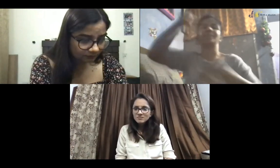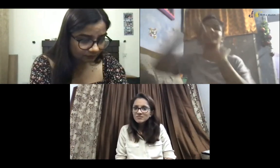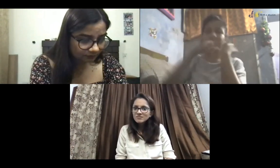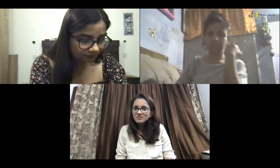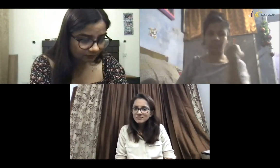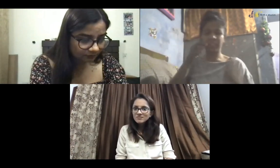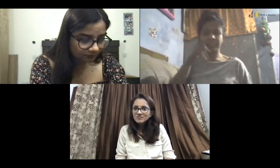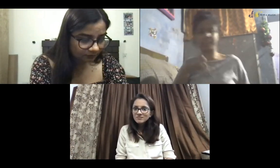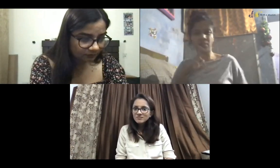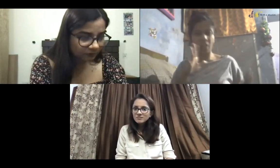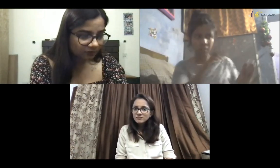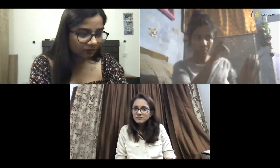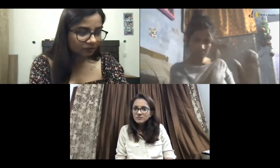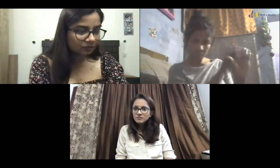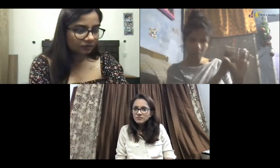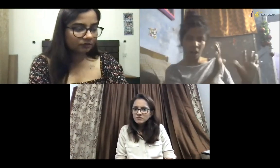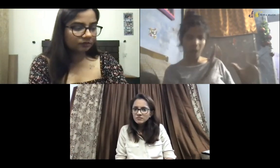with. If she's